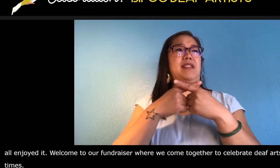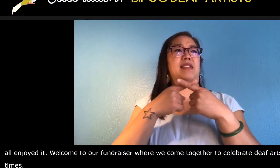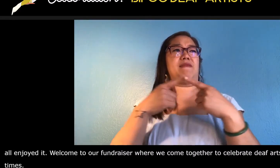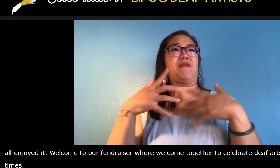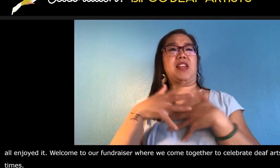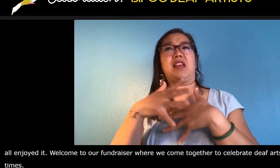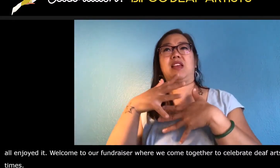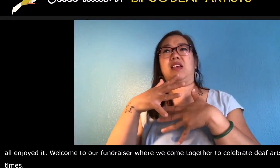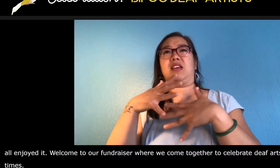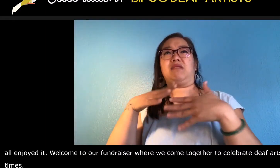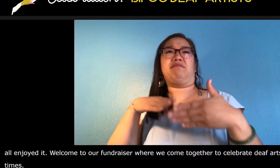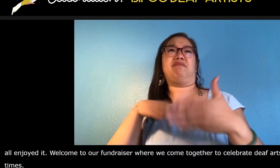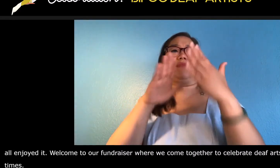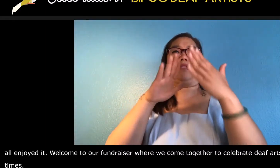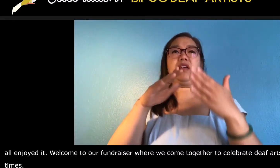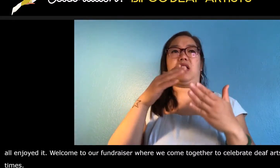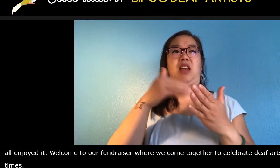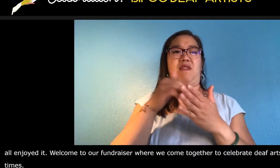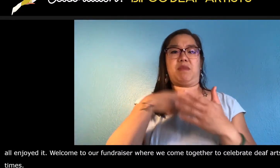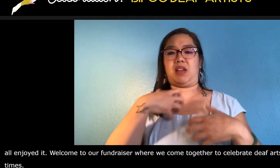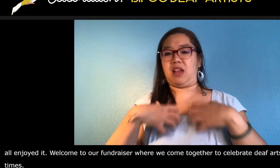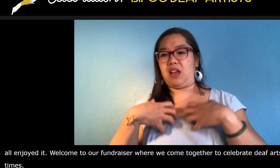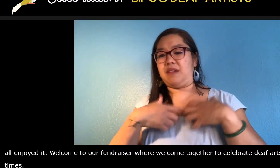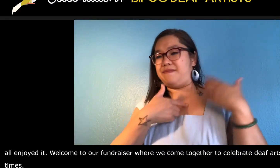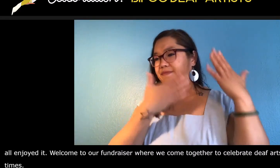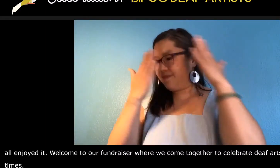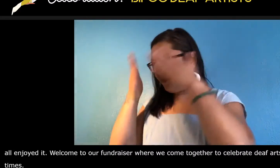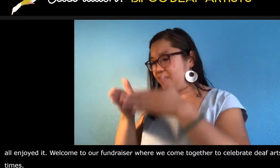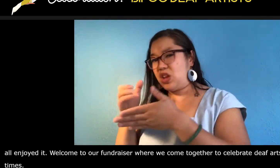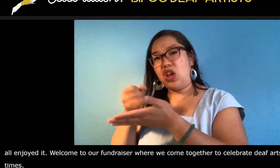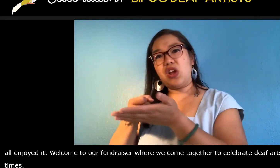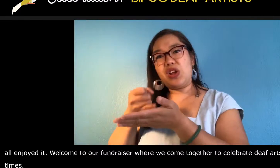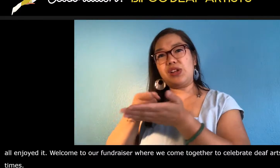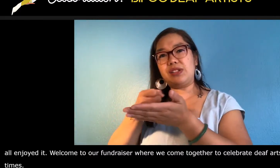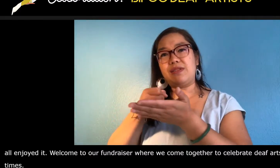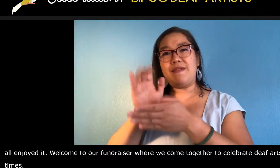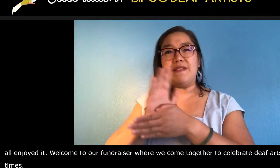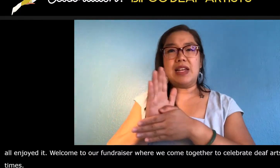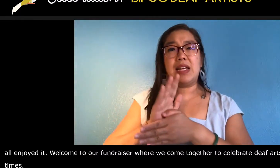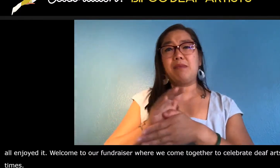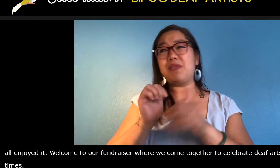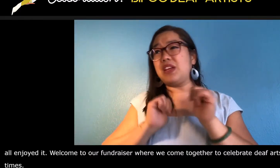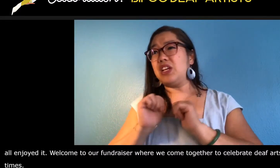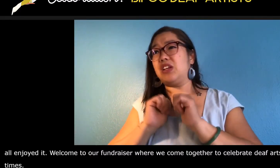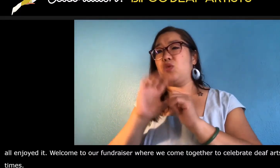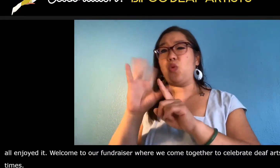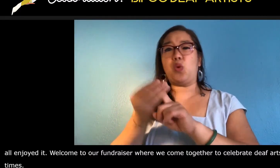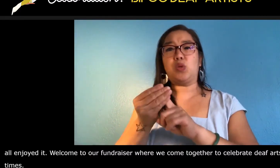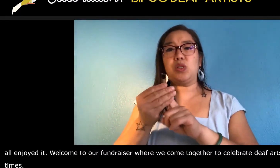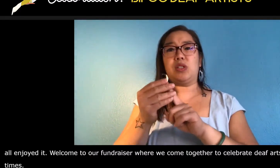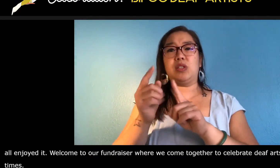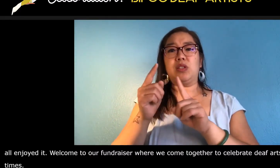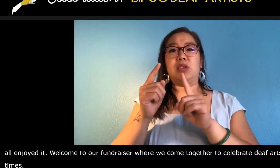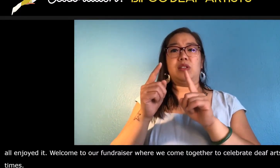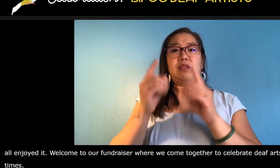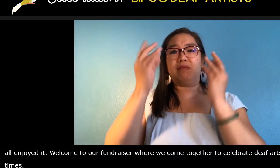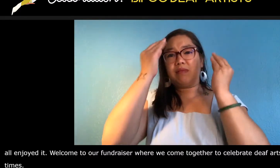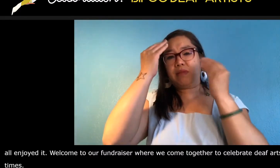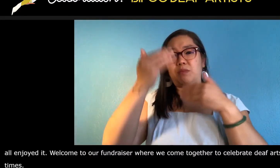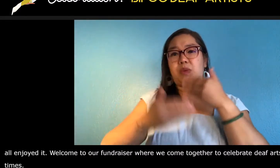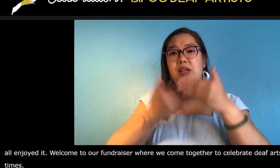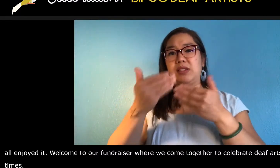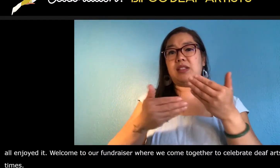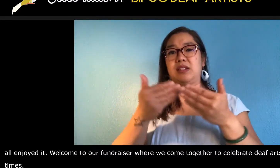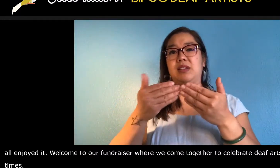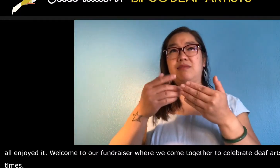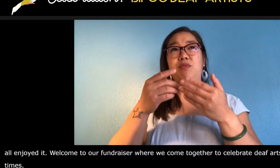Often, during a time of conflict, fear, or strife, we turn to the arts, film,